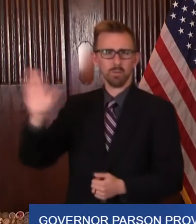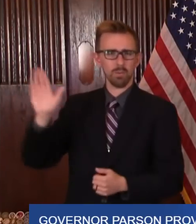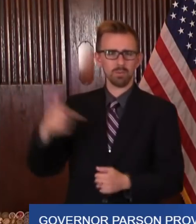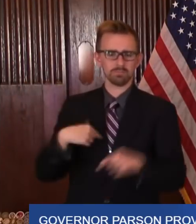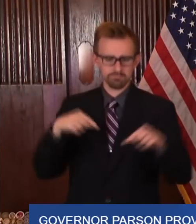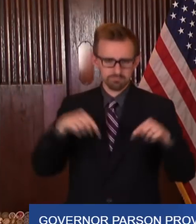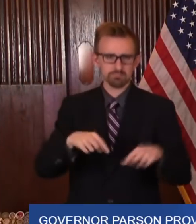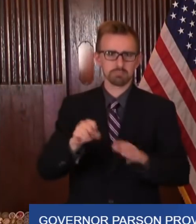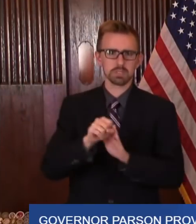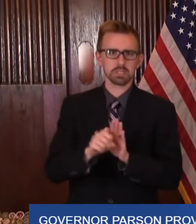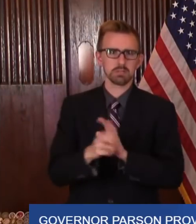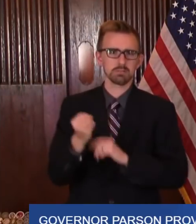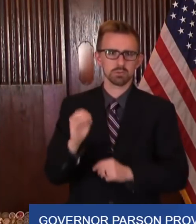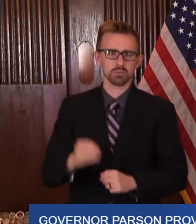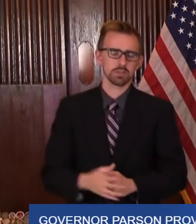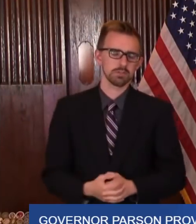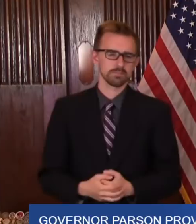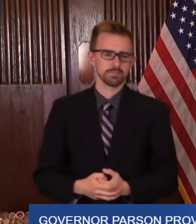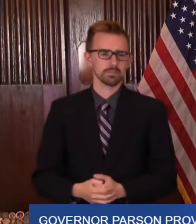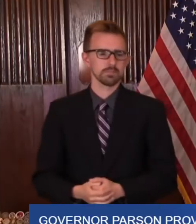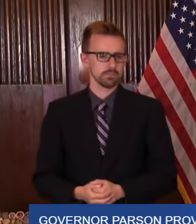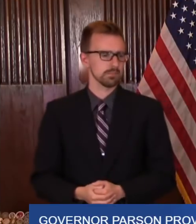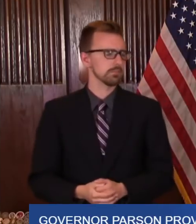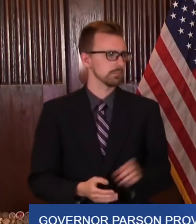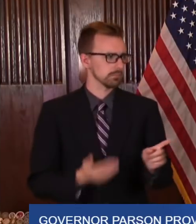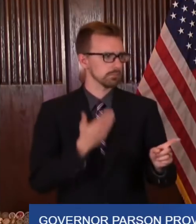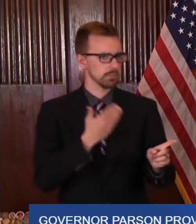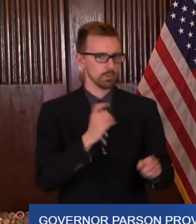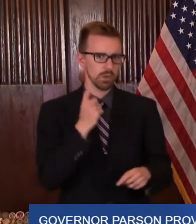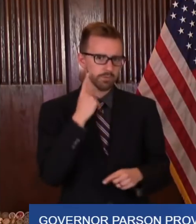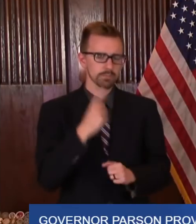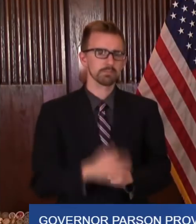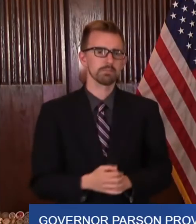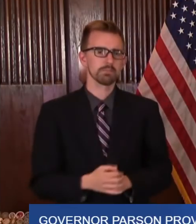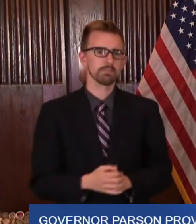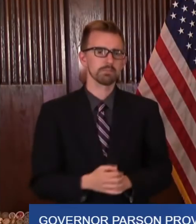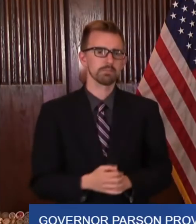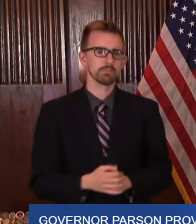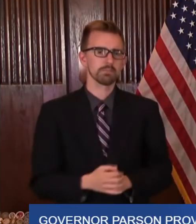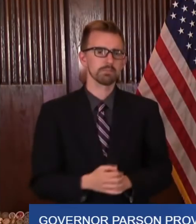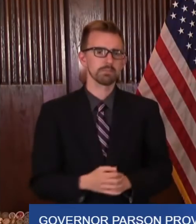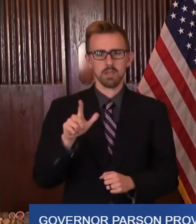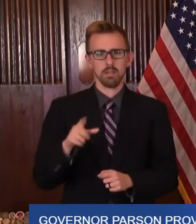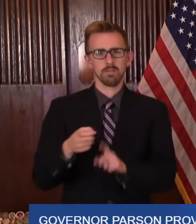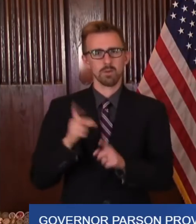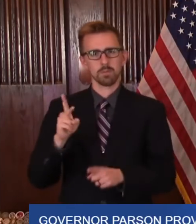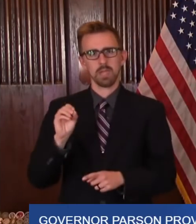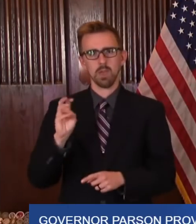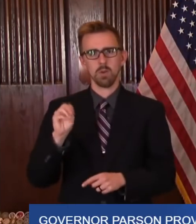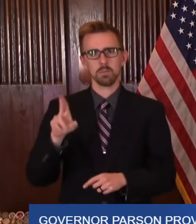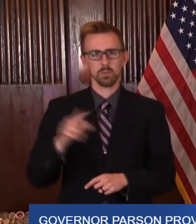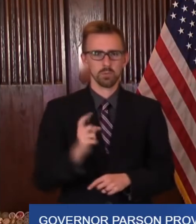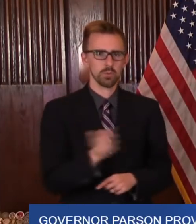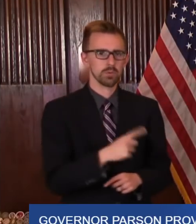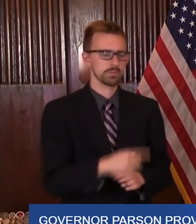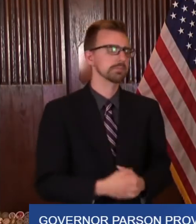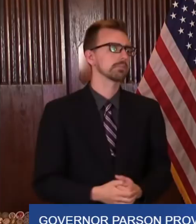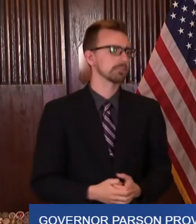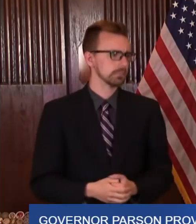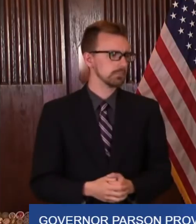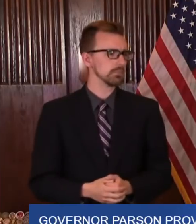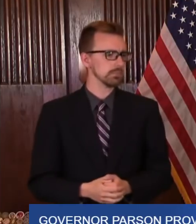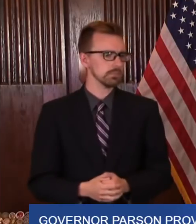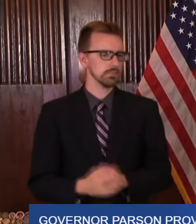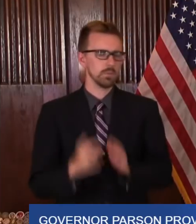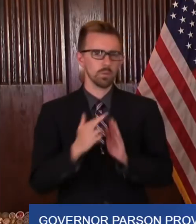All right, thank you, Governor. This question is from Daniel, KMOU. He asked, with the